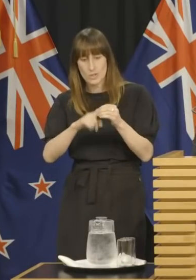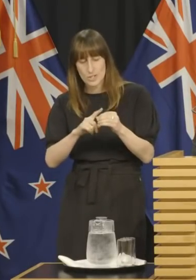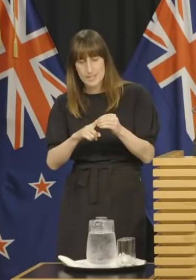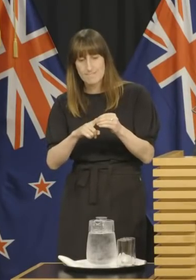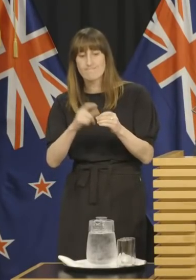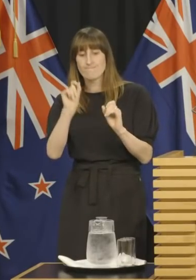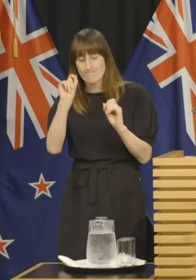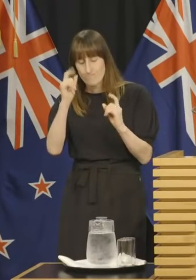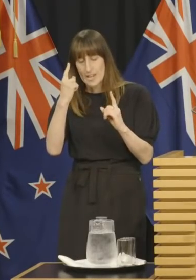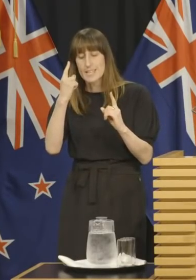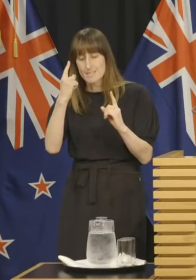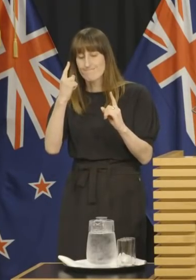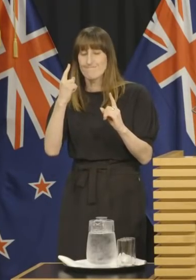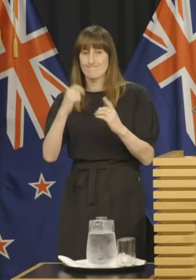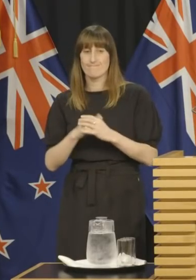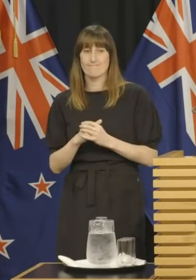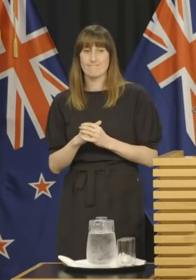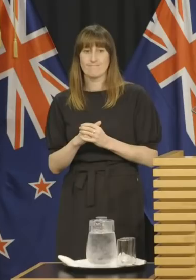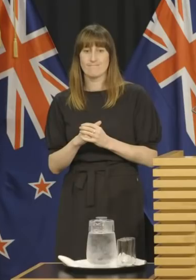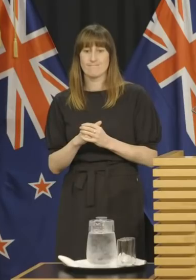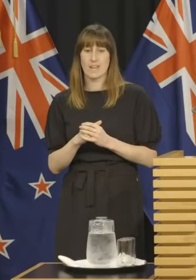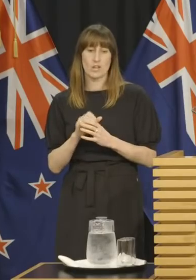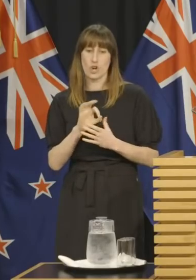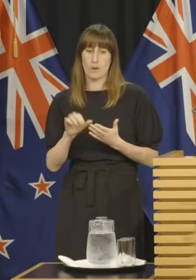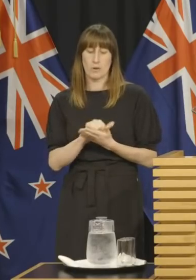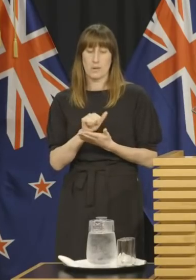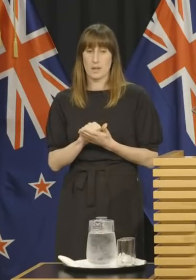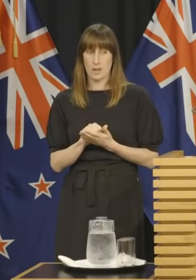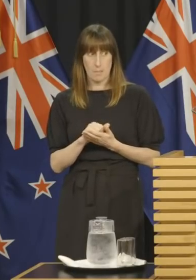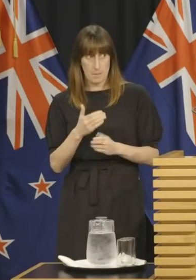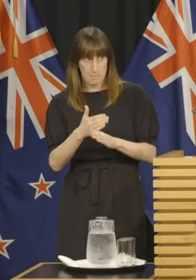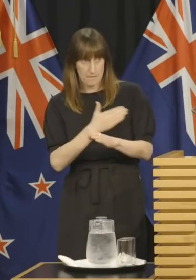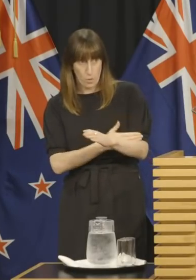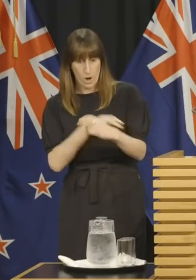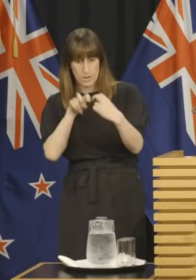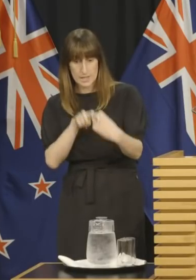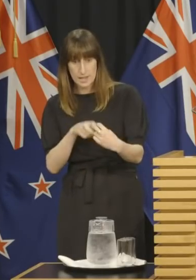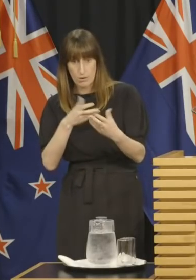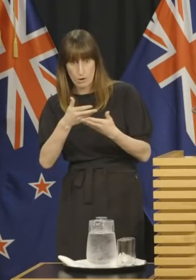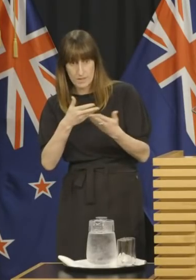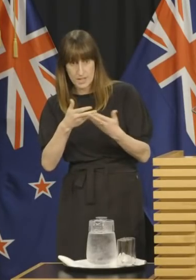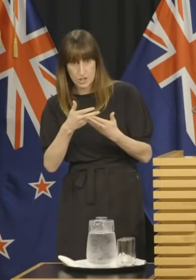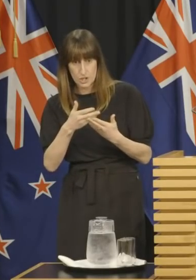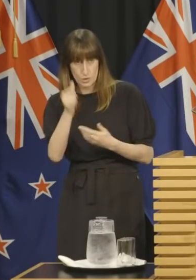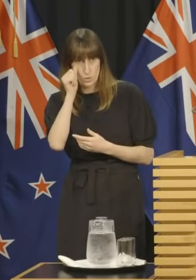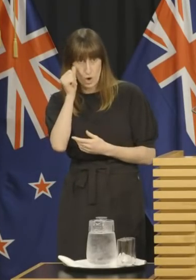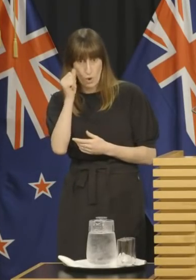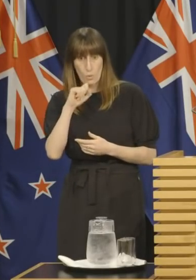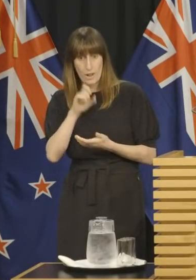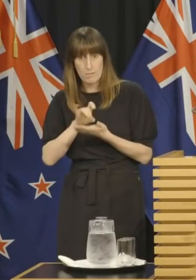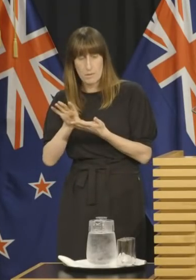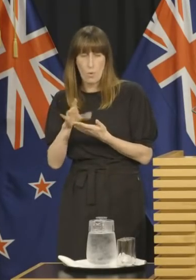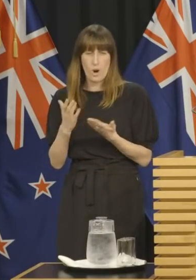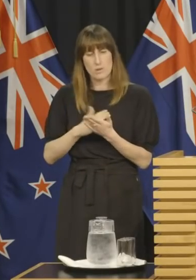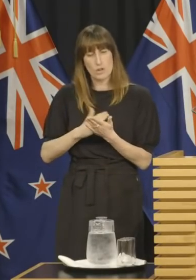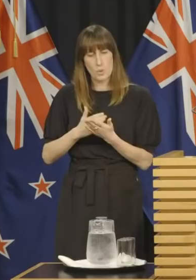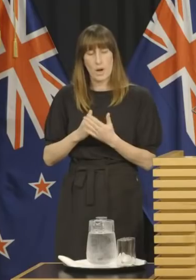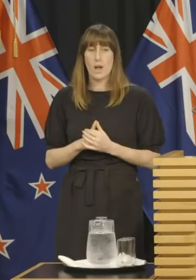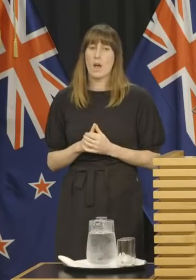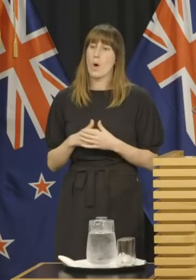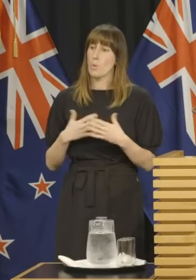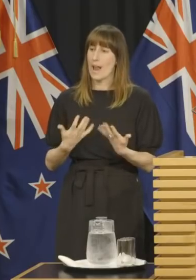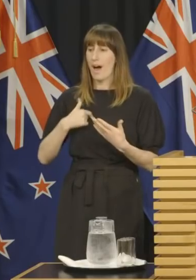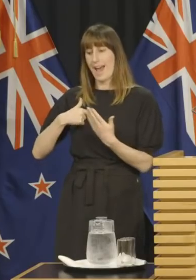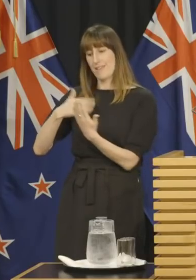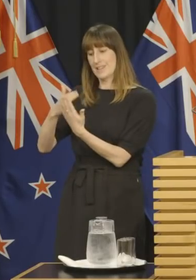situation. It wasn't clear to you whether or not it could stay. I had a set of allegations. At that point, it was not clear to me if they were true,